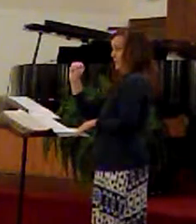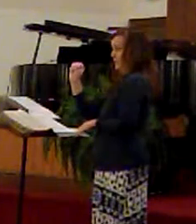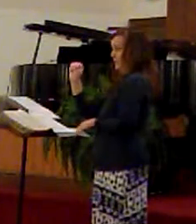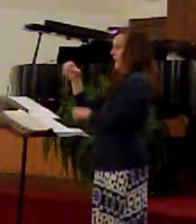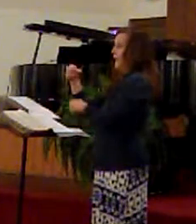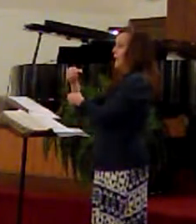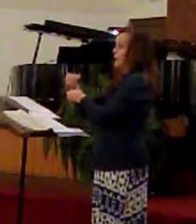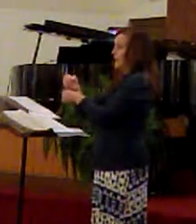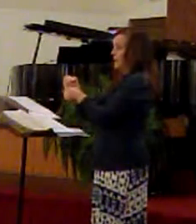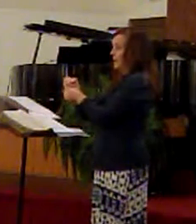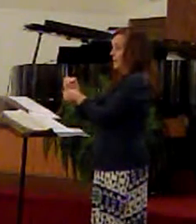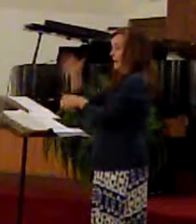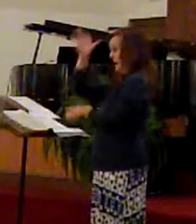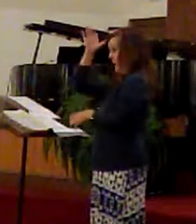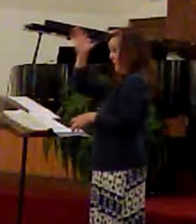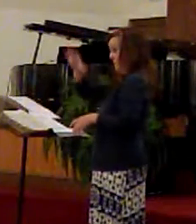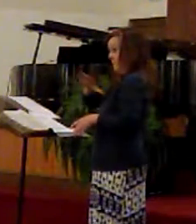God.